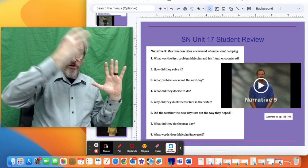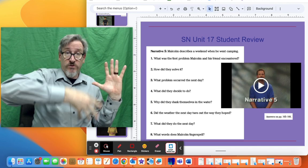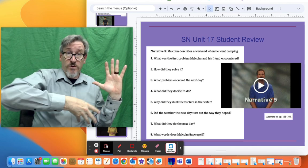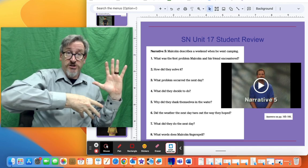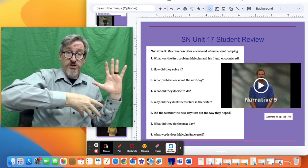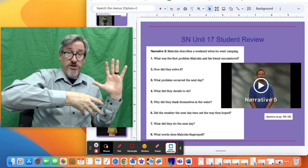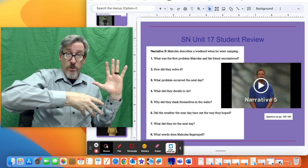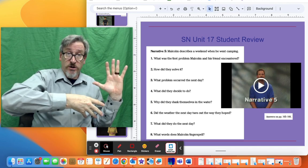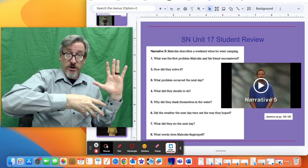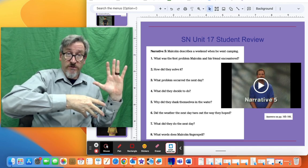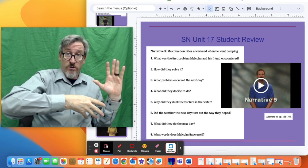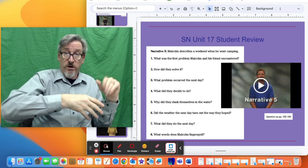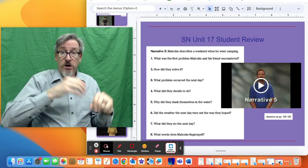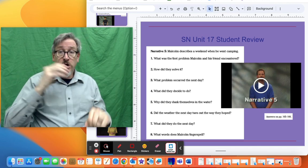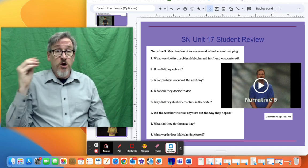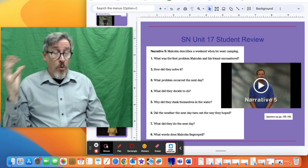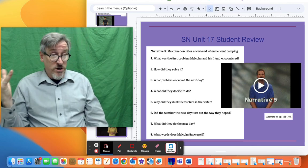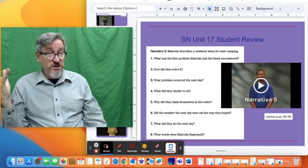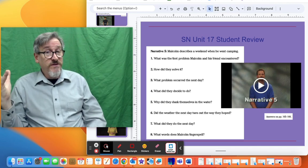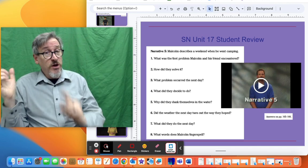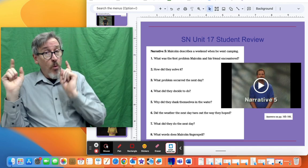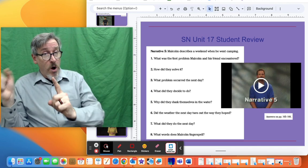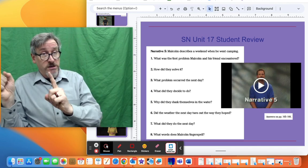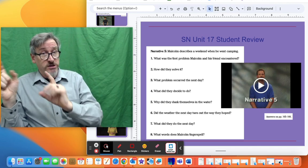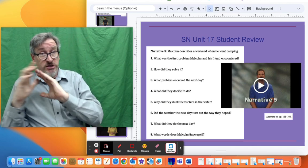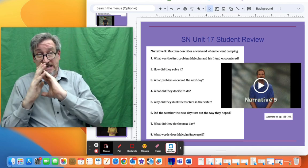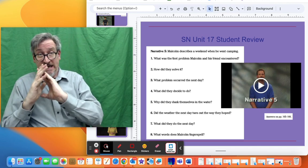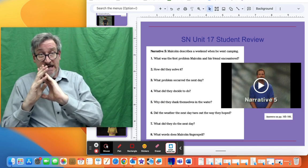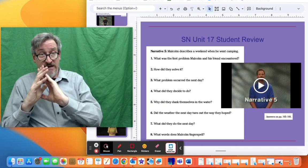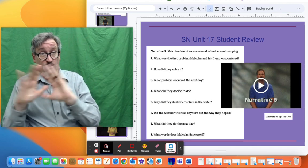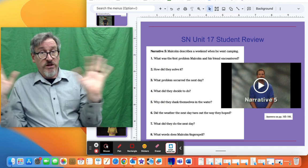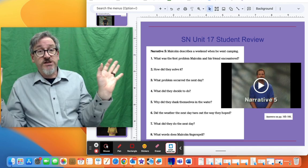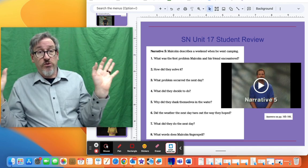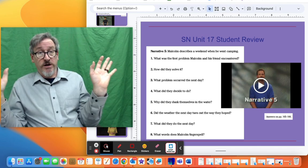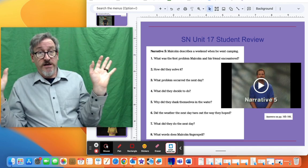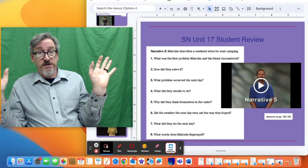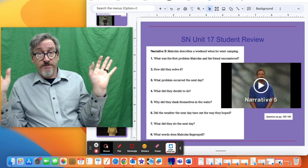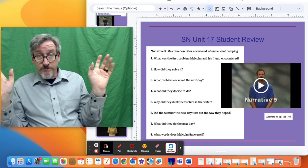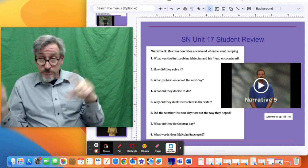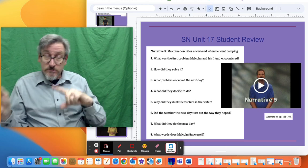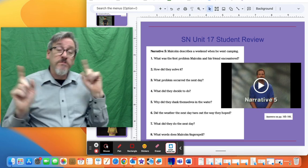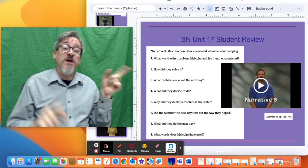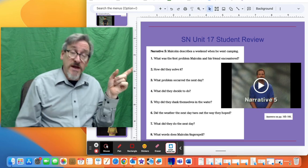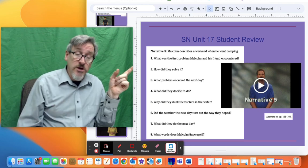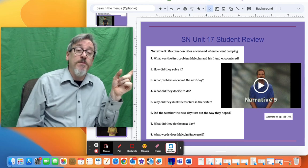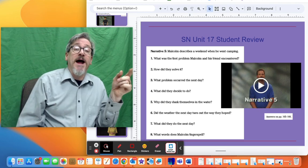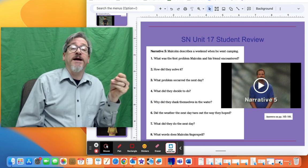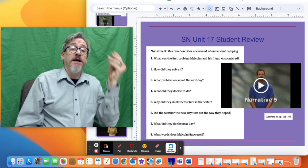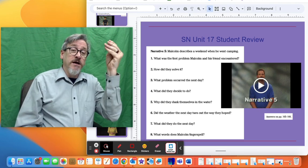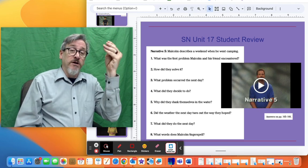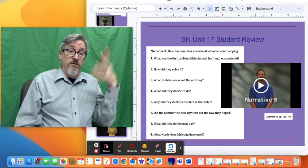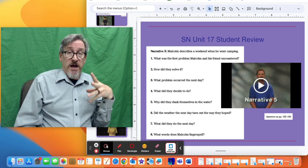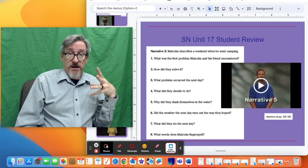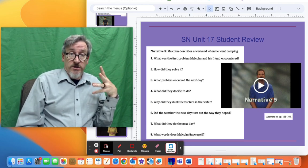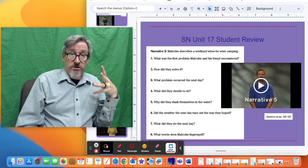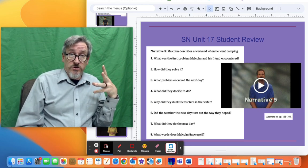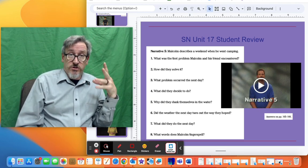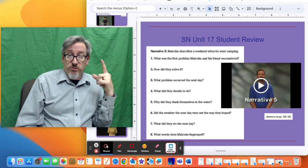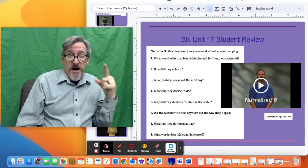through the questions, know what you're looking for. Watch the video once just to get an idea of what the story is. Then go back